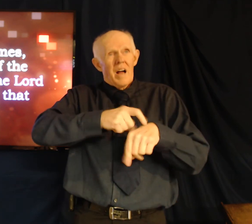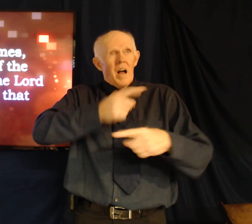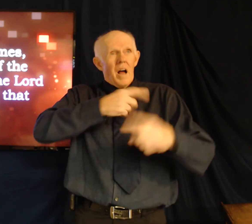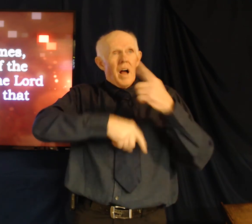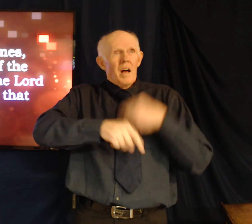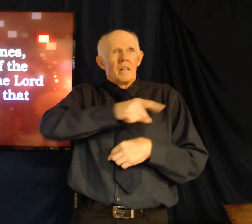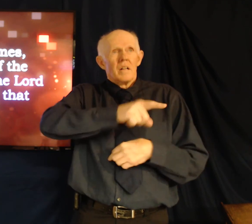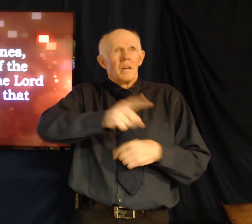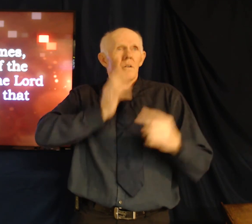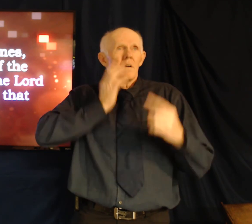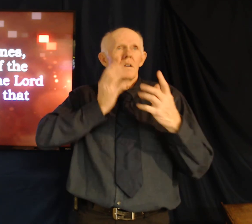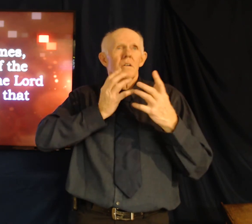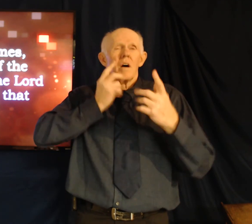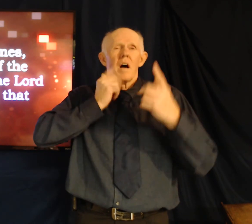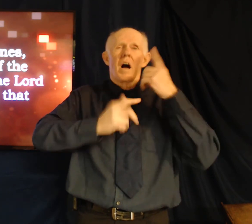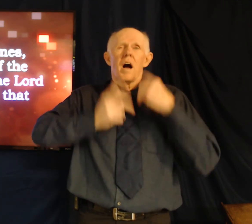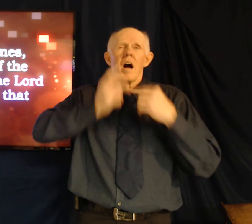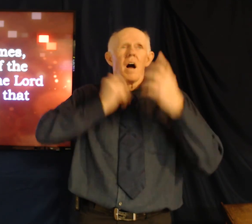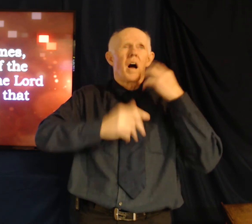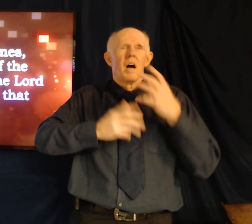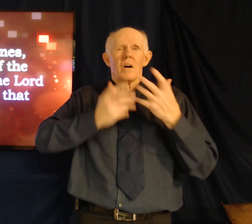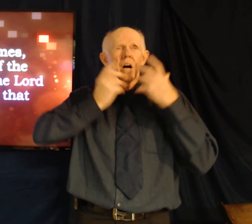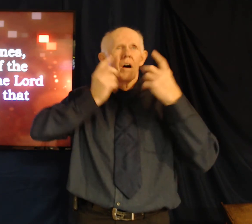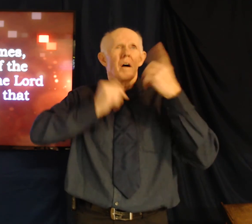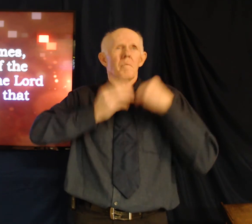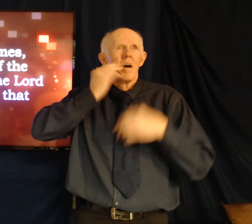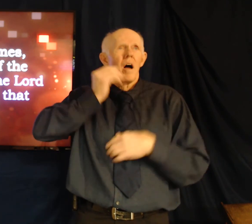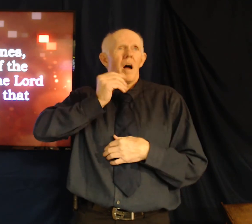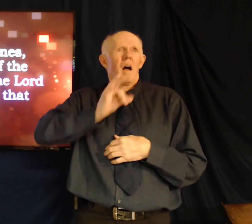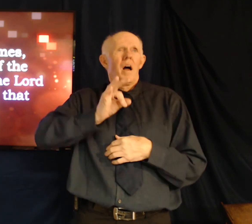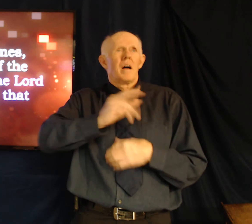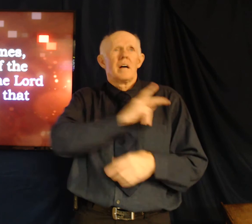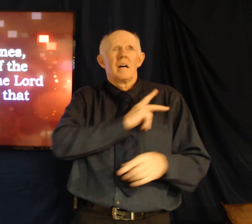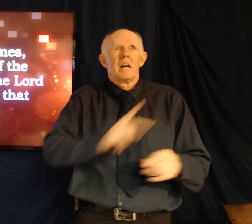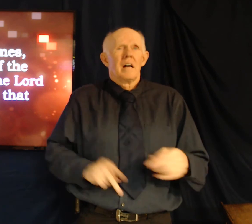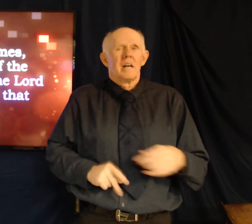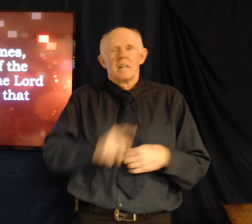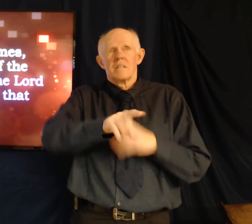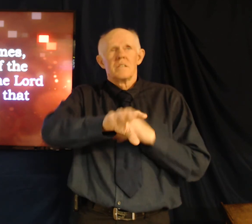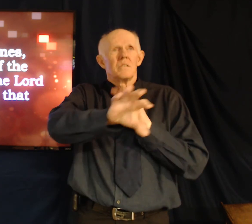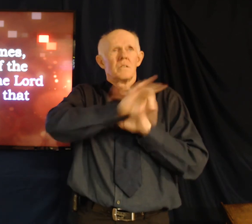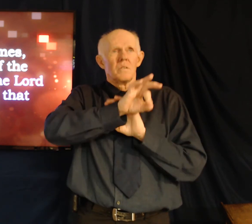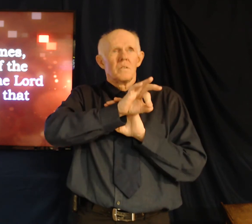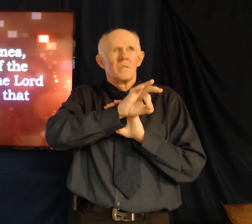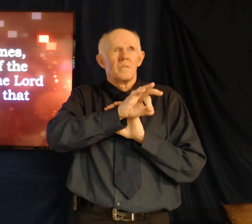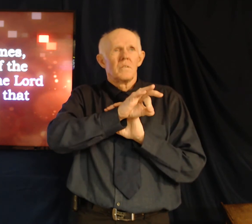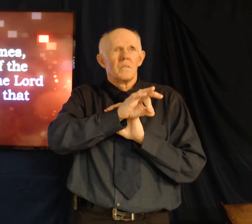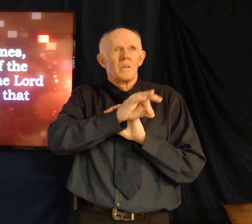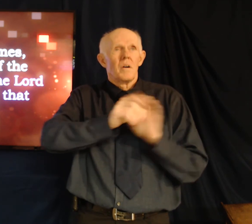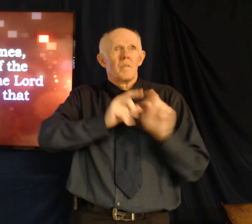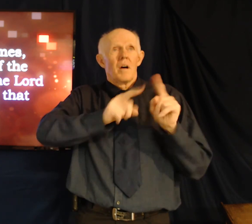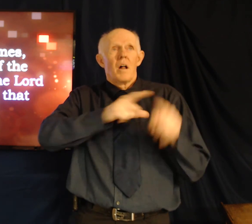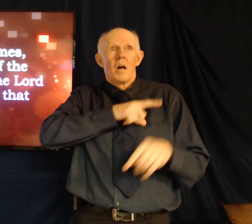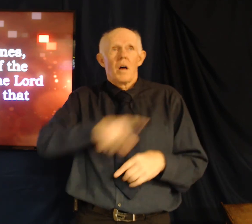When the time comes. You will cry. Because of the king. You chose. But the